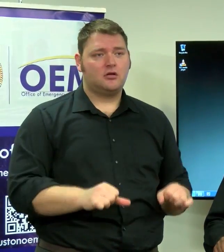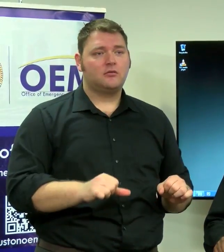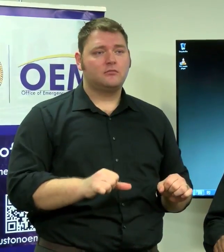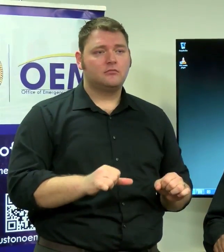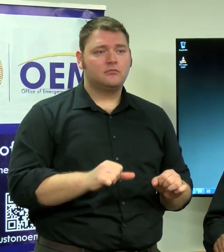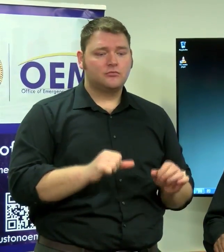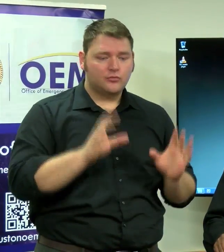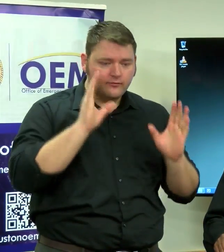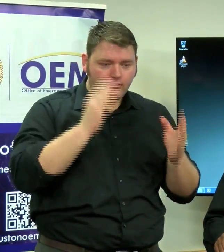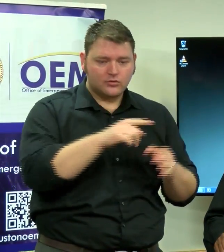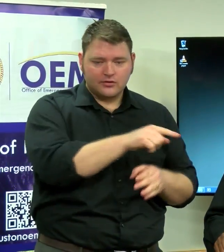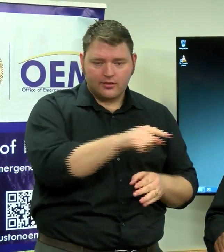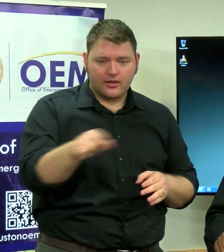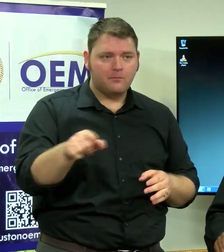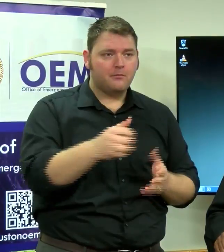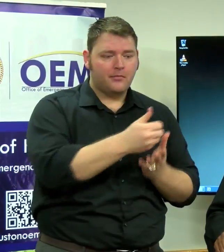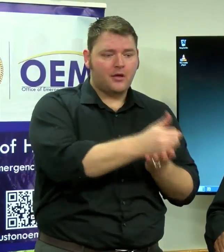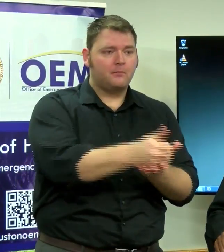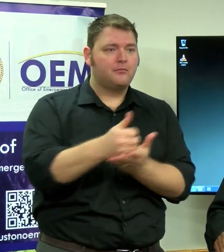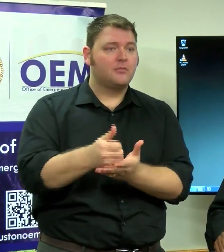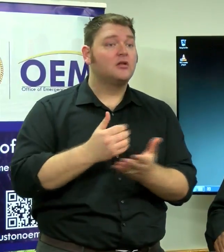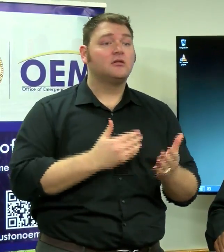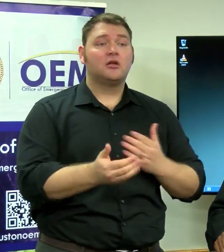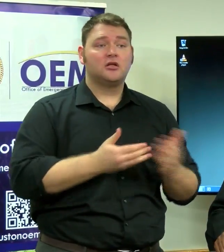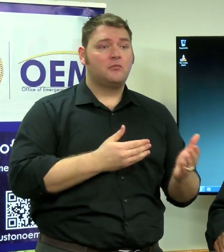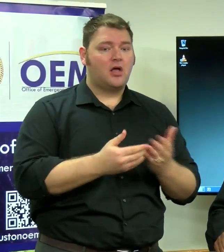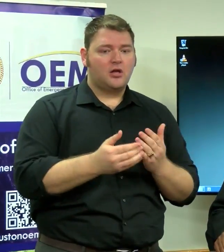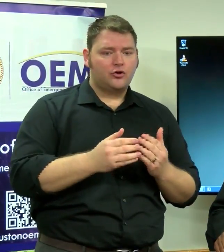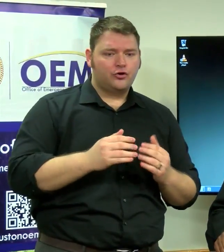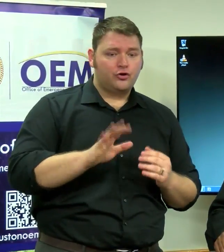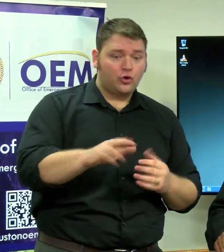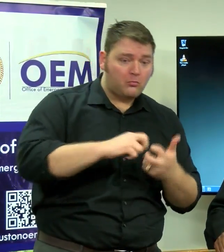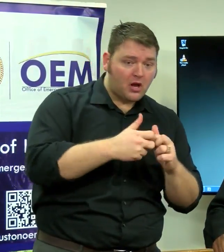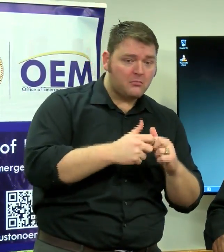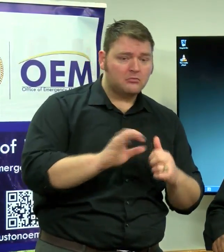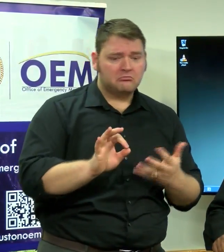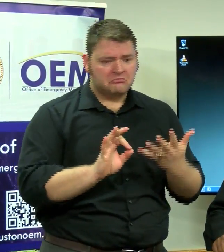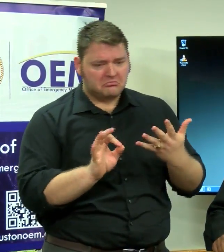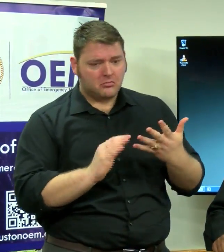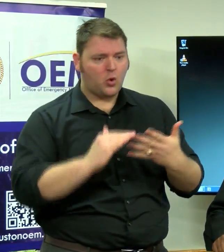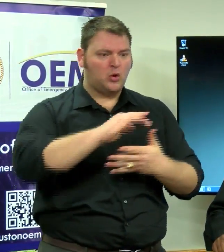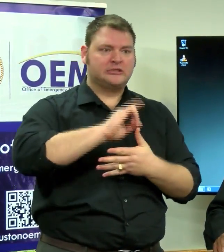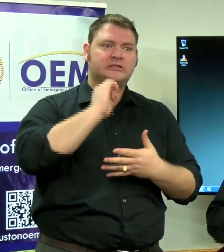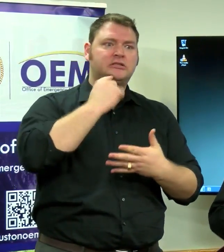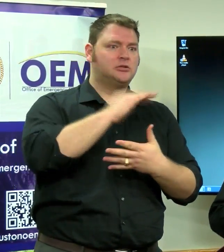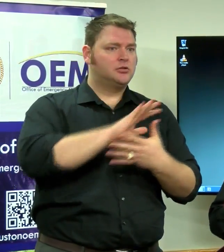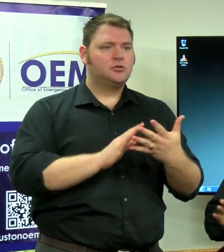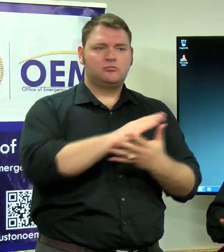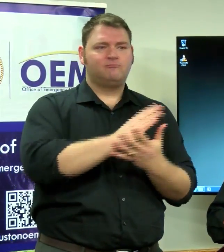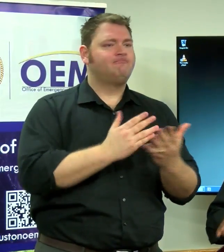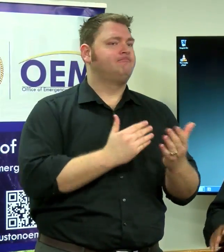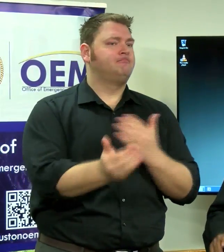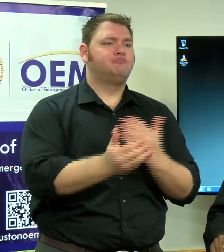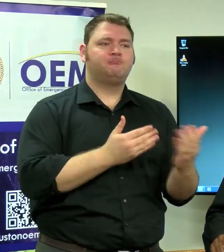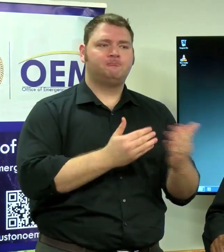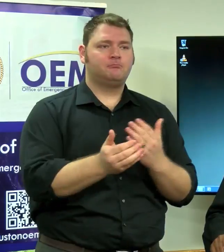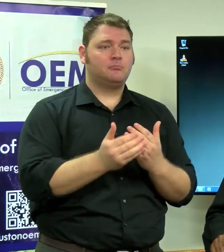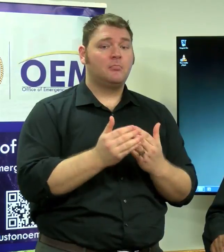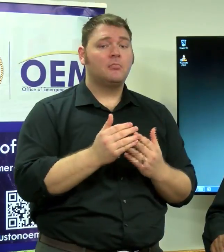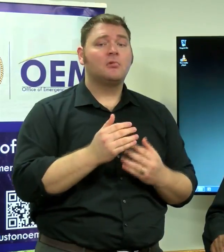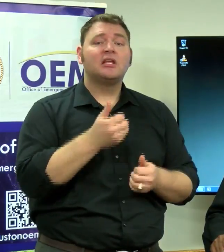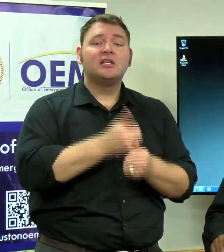their situation regardless of what the level of their problem may be, okay? Circumstances are